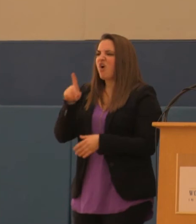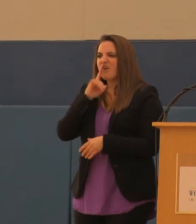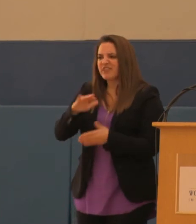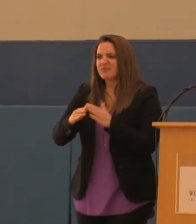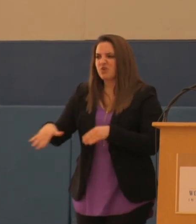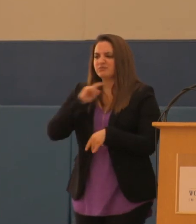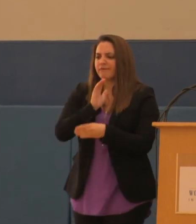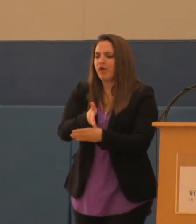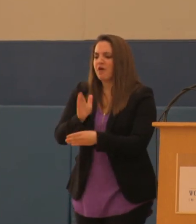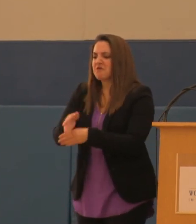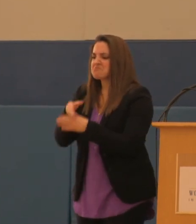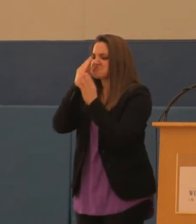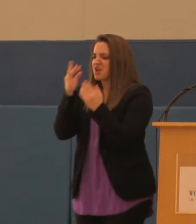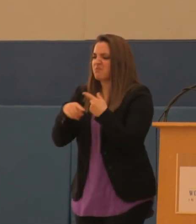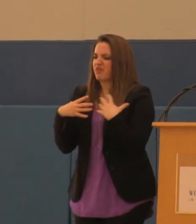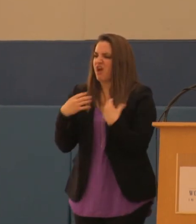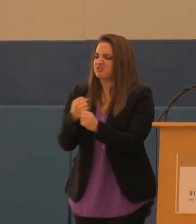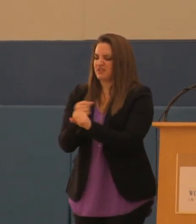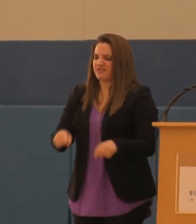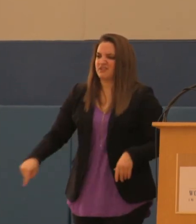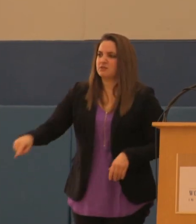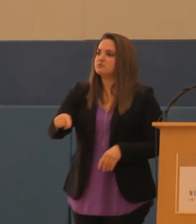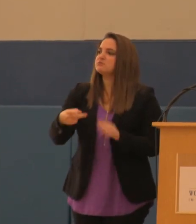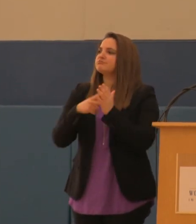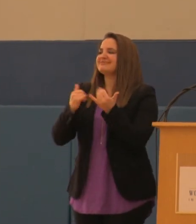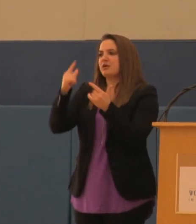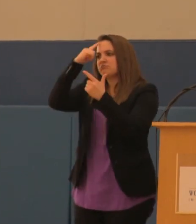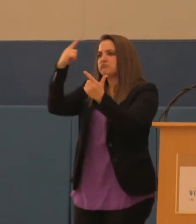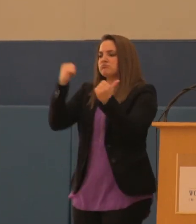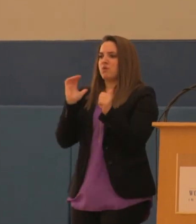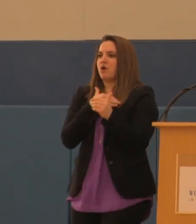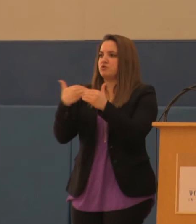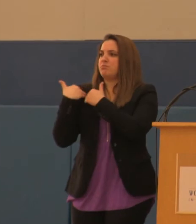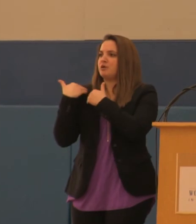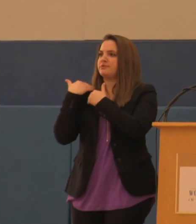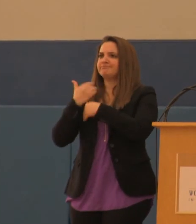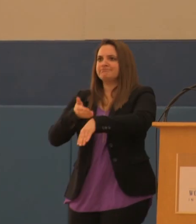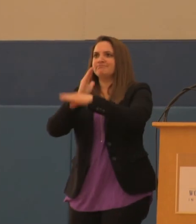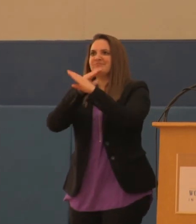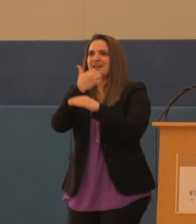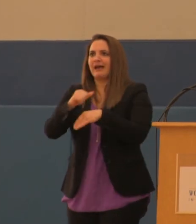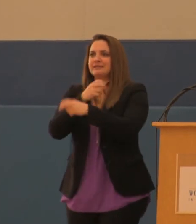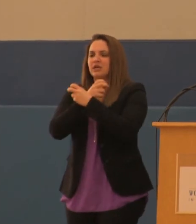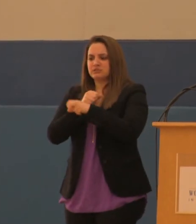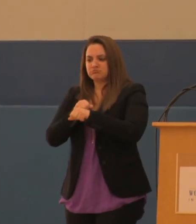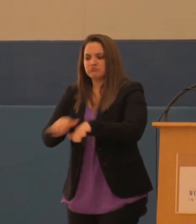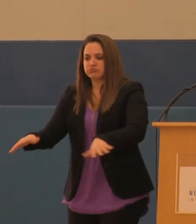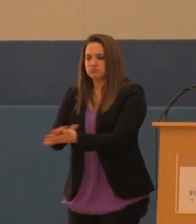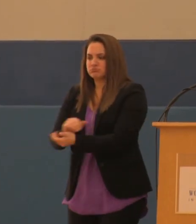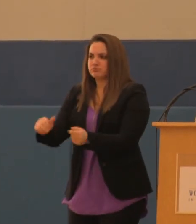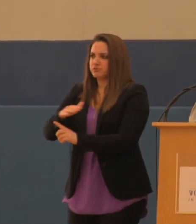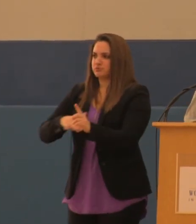invade, it is up to us to keep our communities safe from toxic assaults. We are